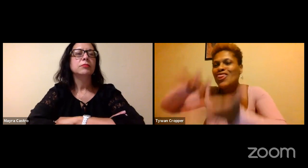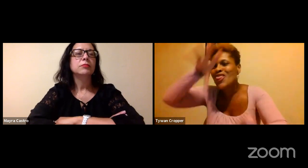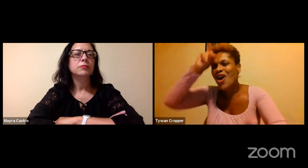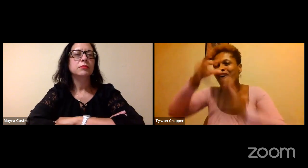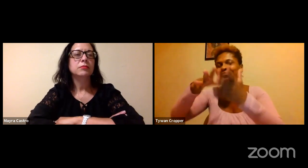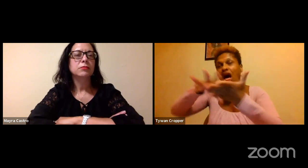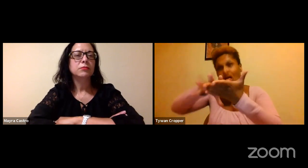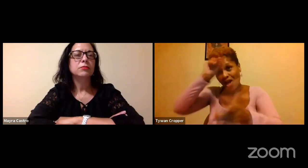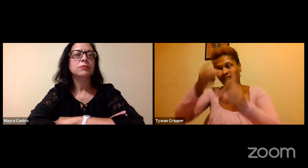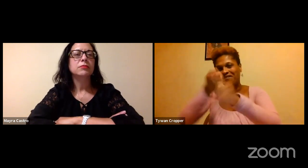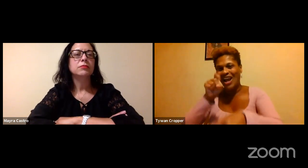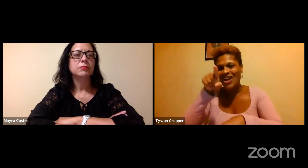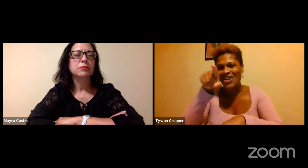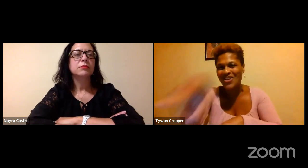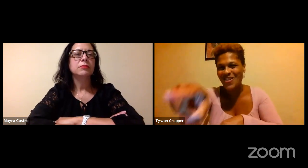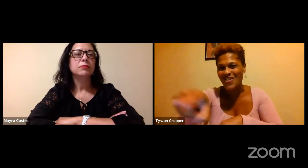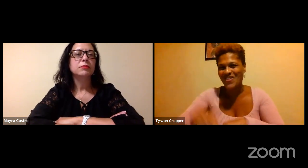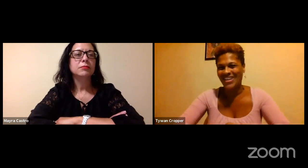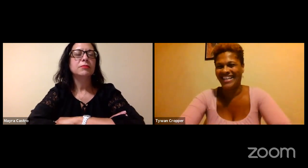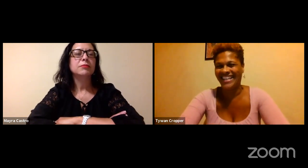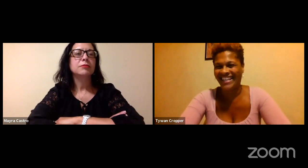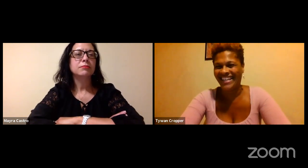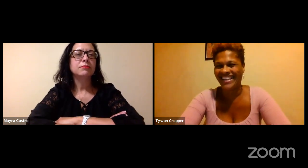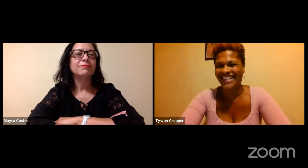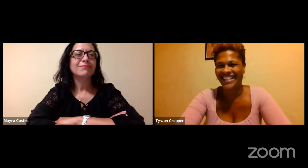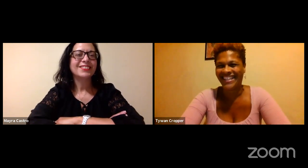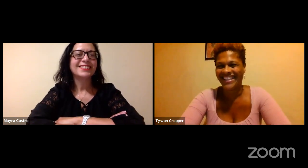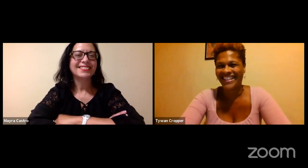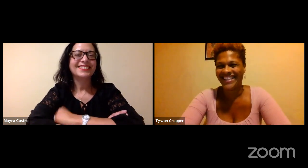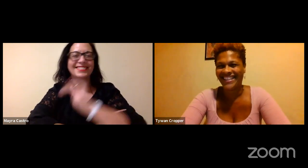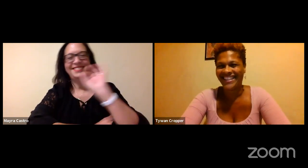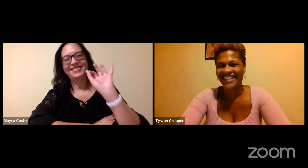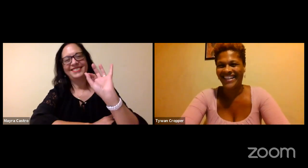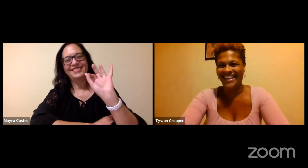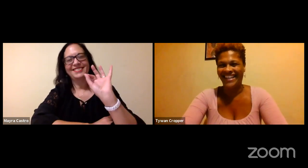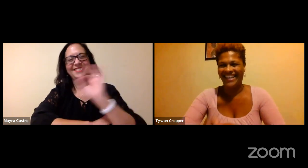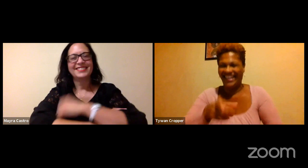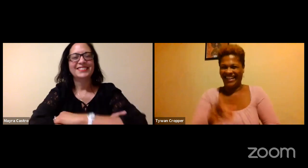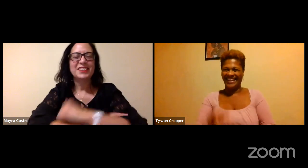And Patrick said, thank you. I learned a lot from you.